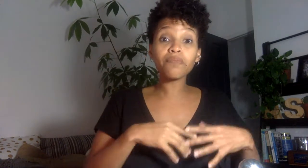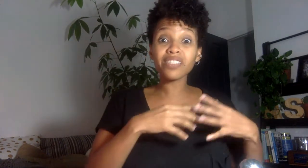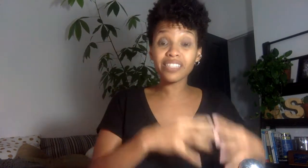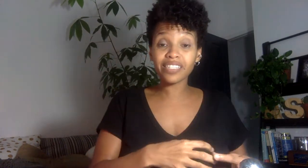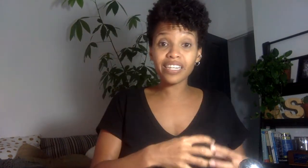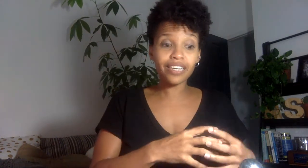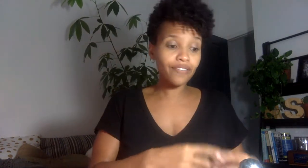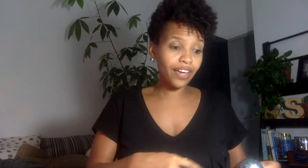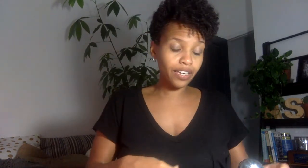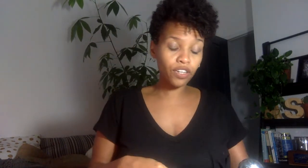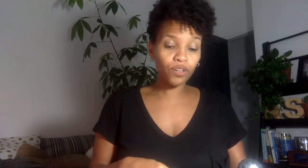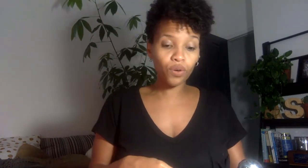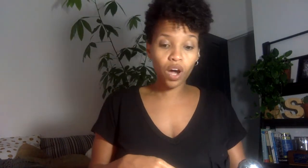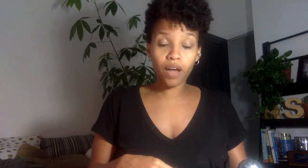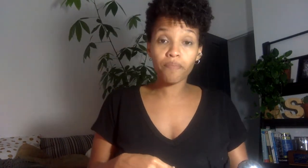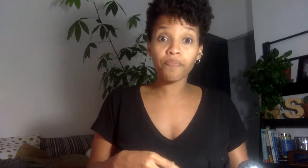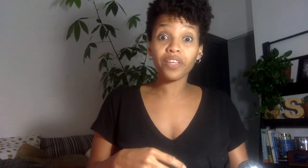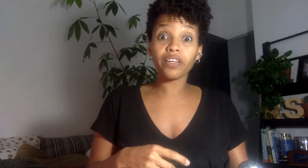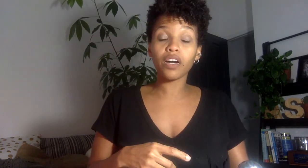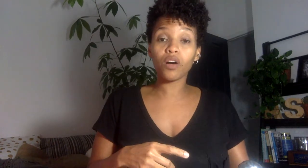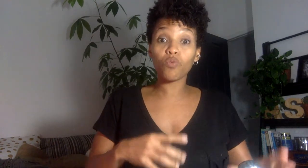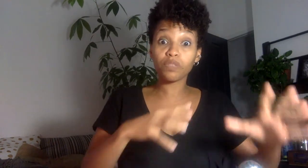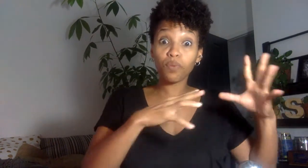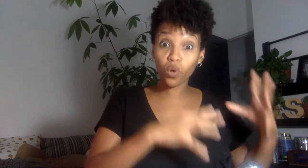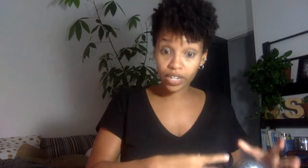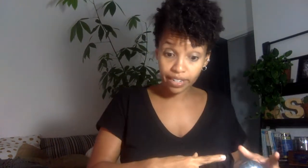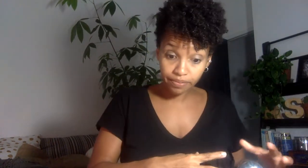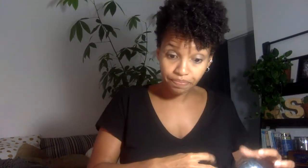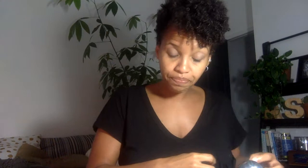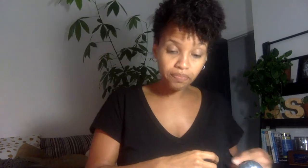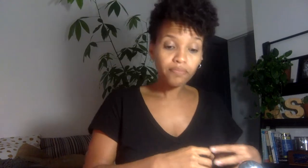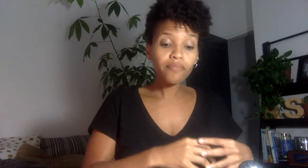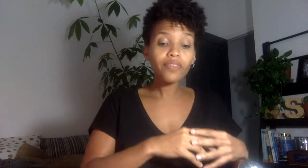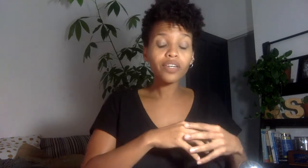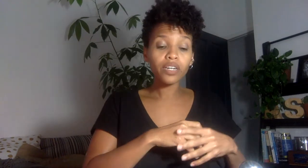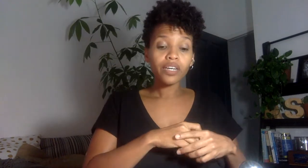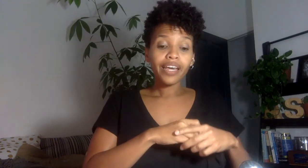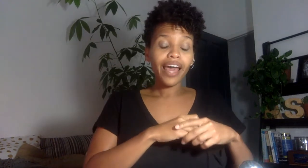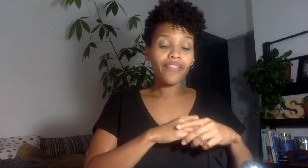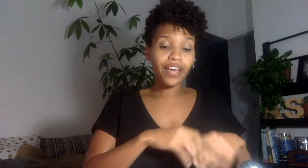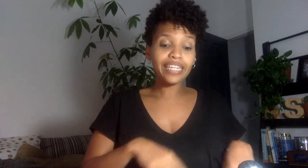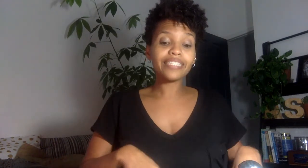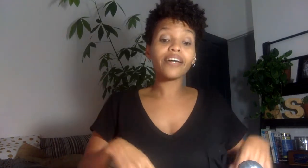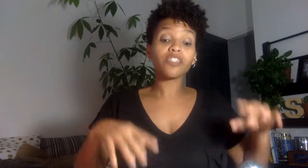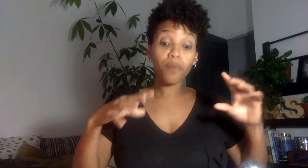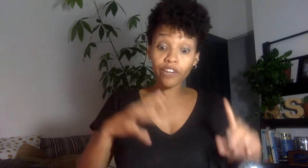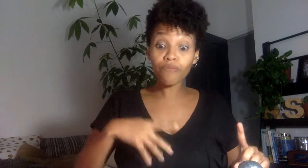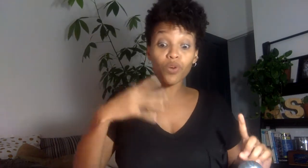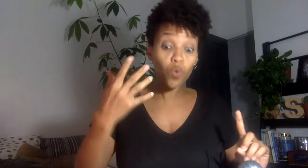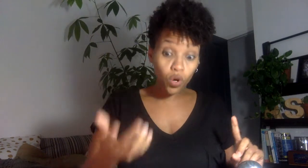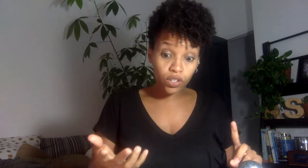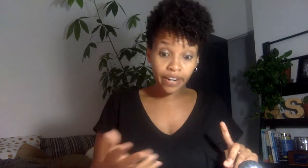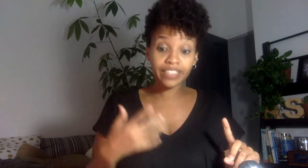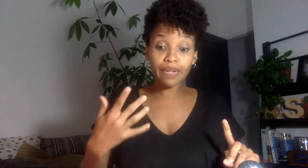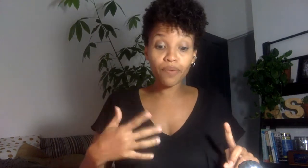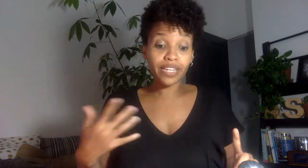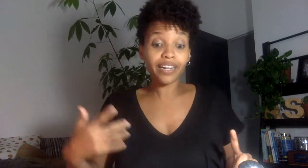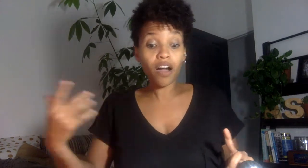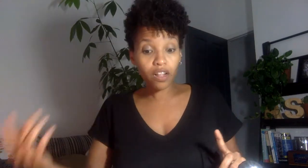the city that he was born in. And then he says, apart from the war and the time I was at college,